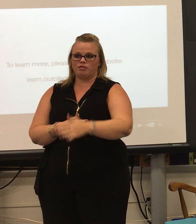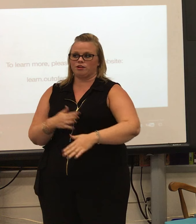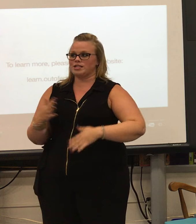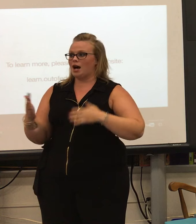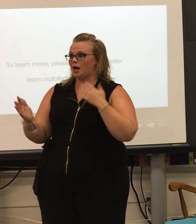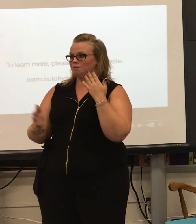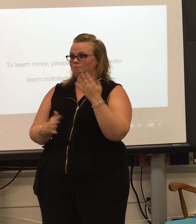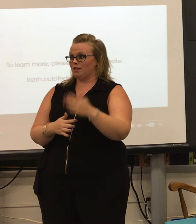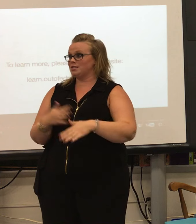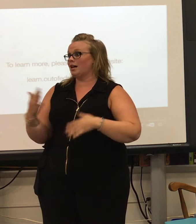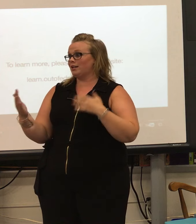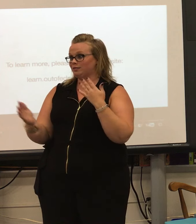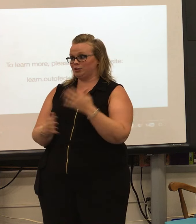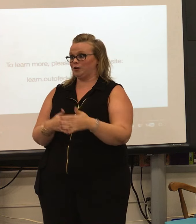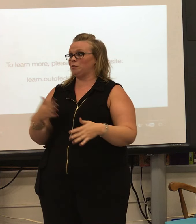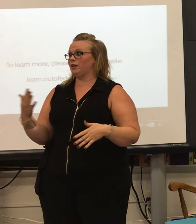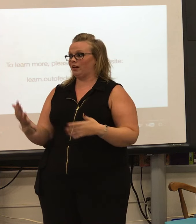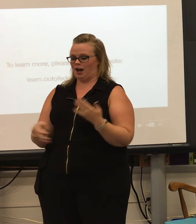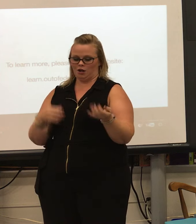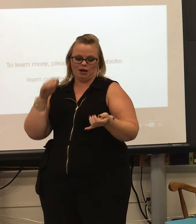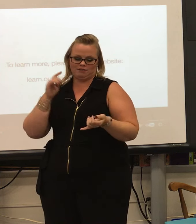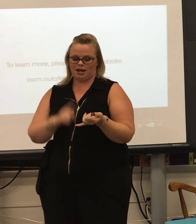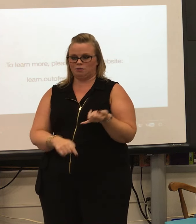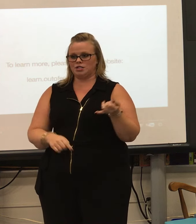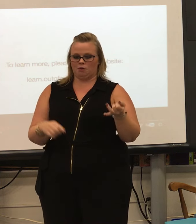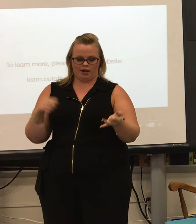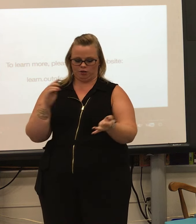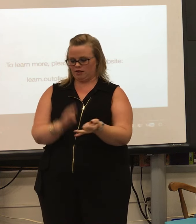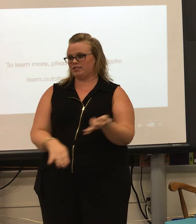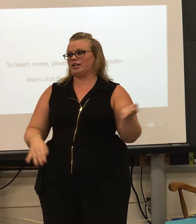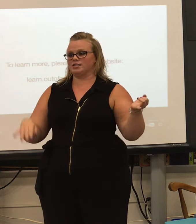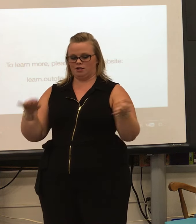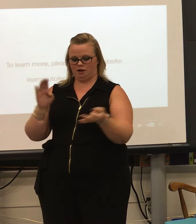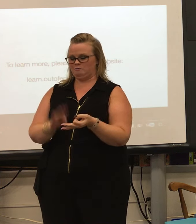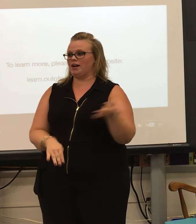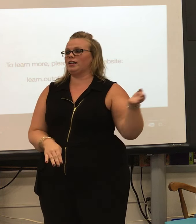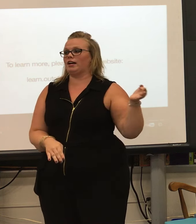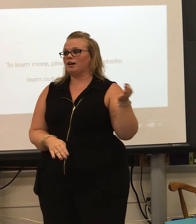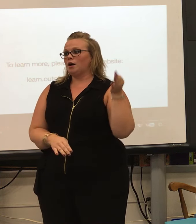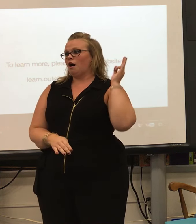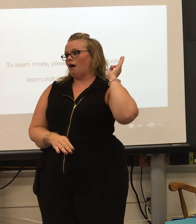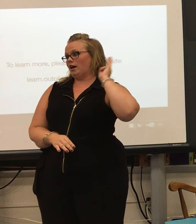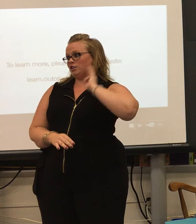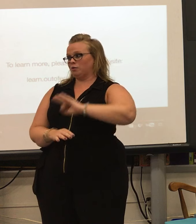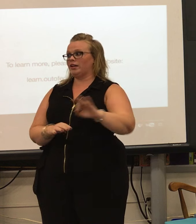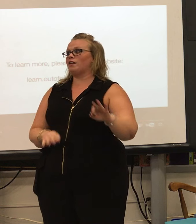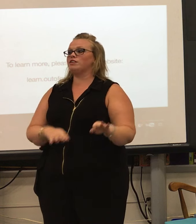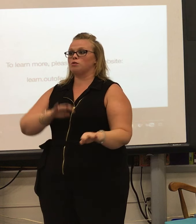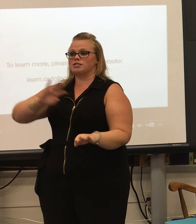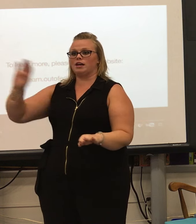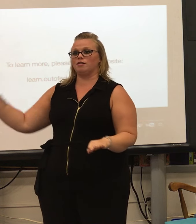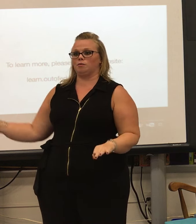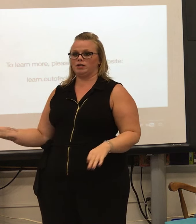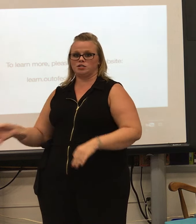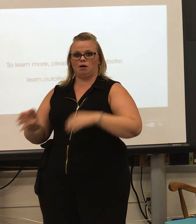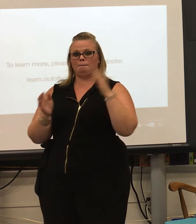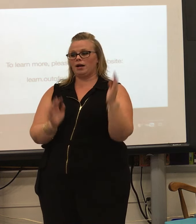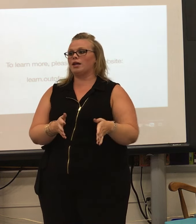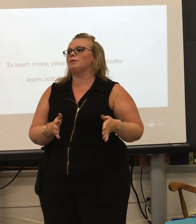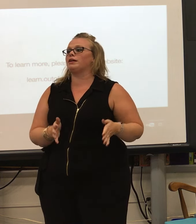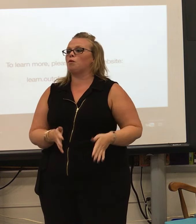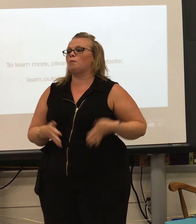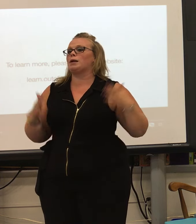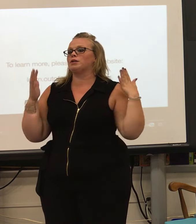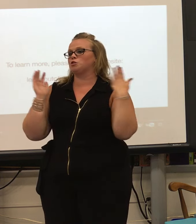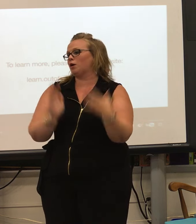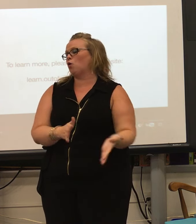out what their time is like during the week. I know I have Taekwondo, I know I have dance, I know I have ballet, and it's really heavy towards the end of the week. So on